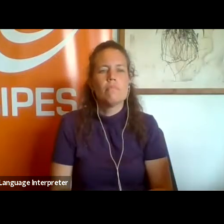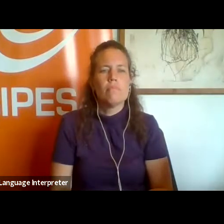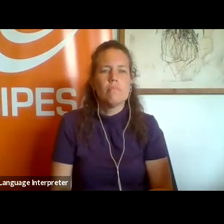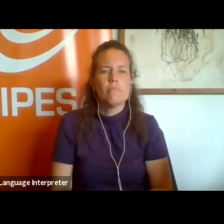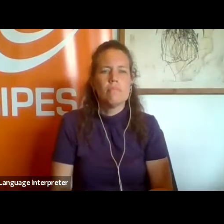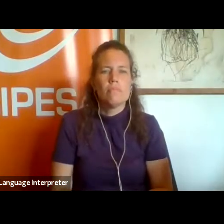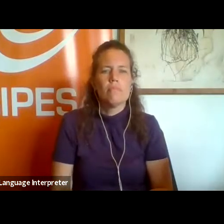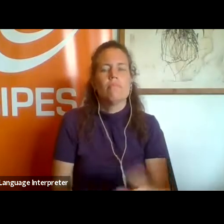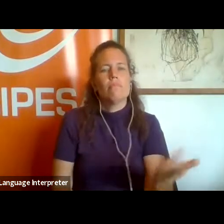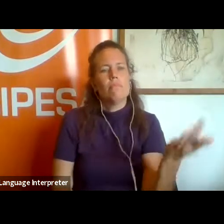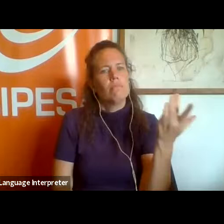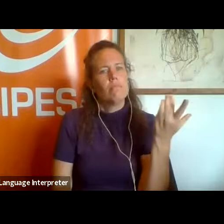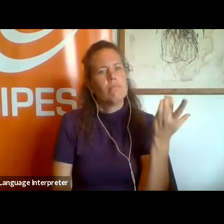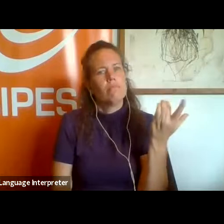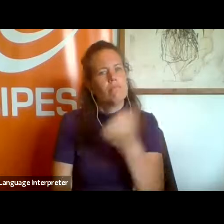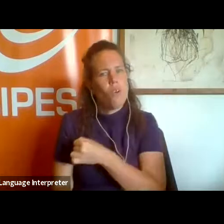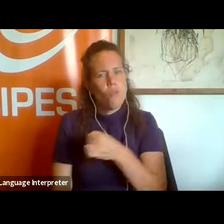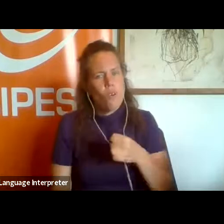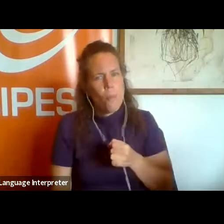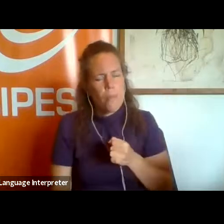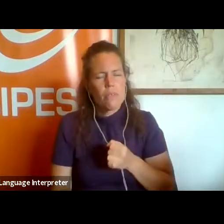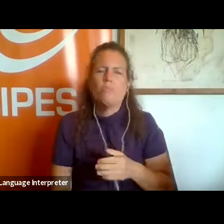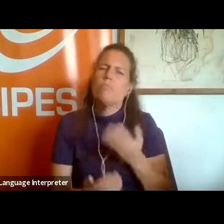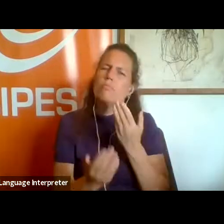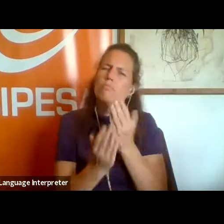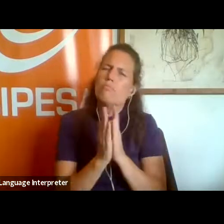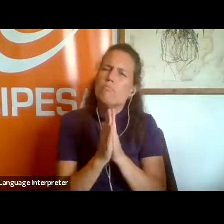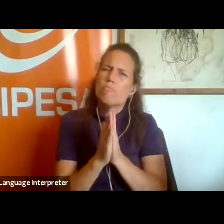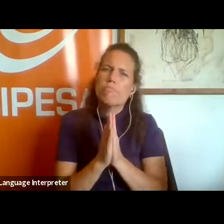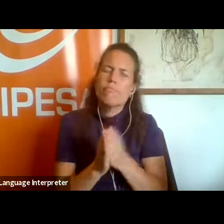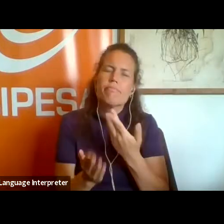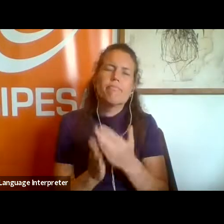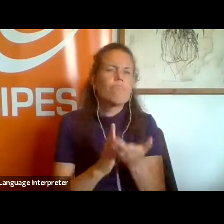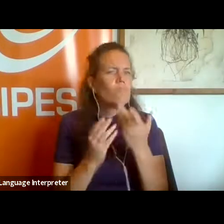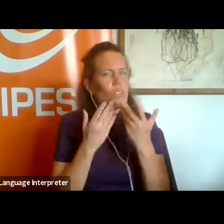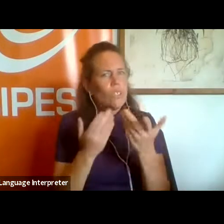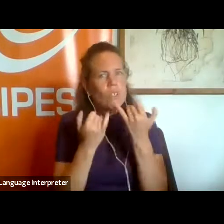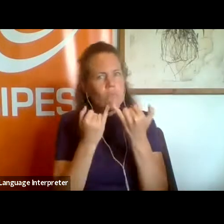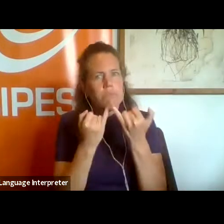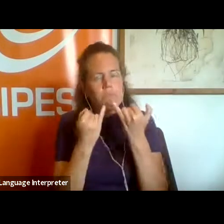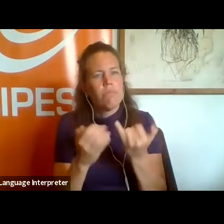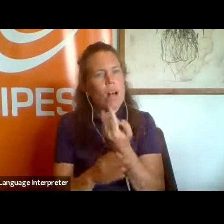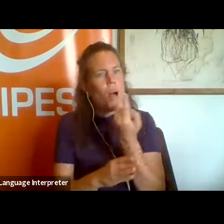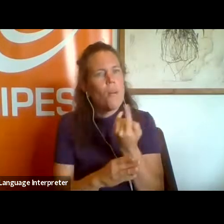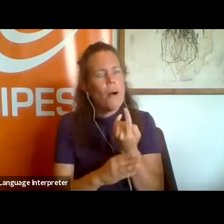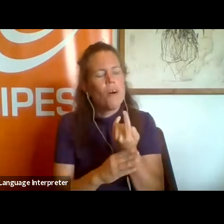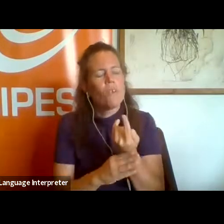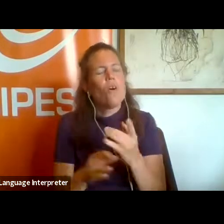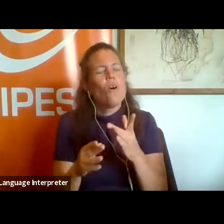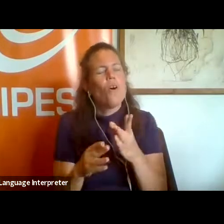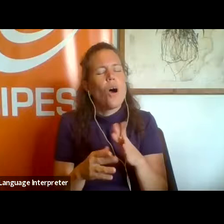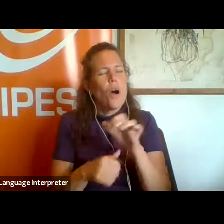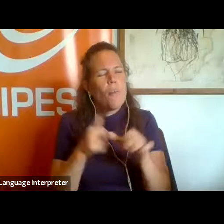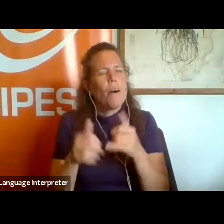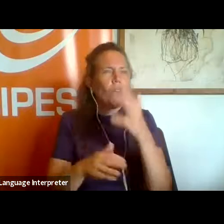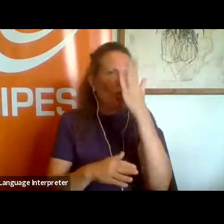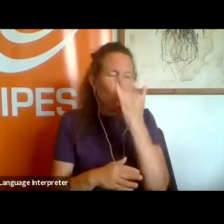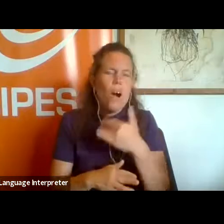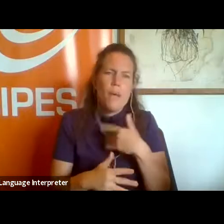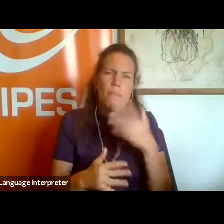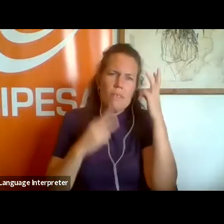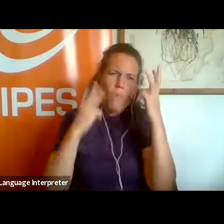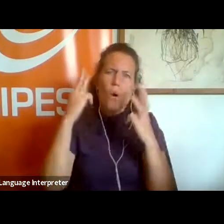Could you maybe talk to us a little bit about, I feel like you've talked a lot about why we should be worried, but maybe some of the